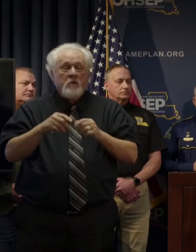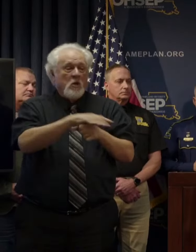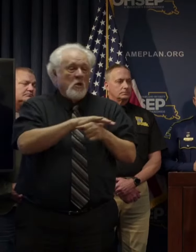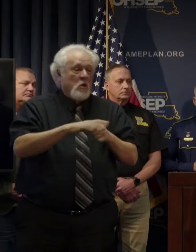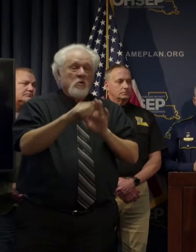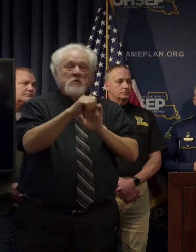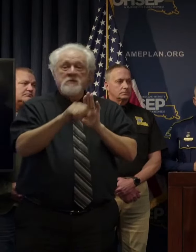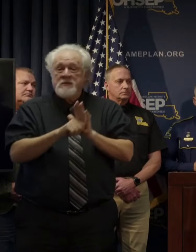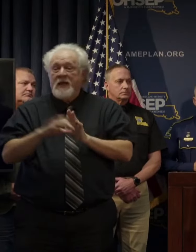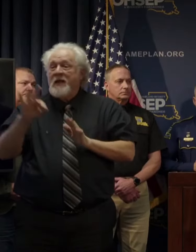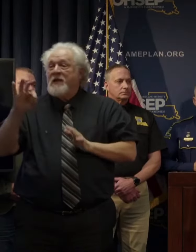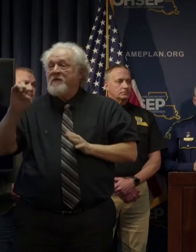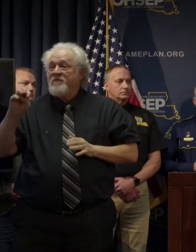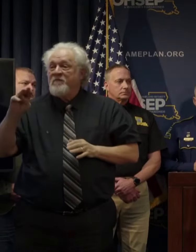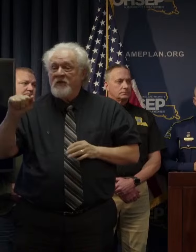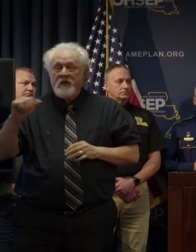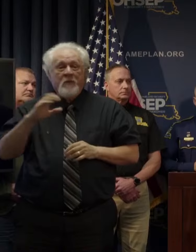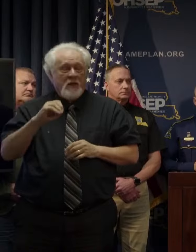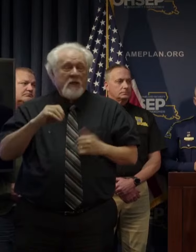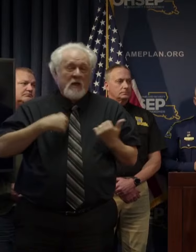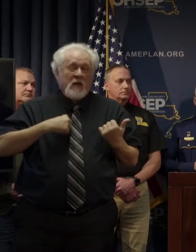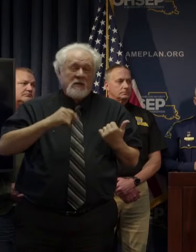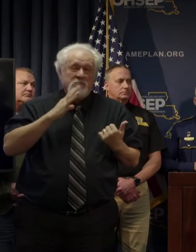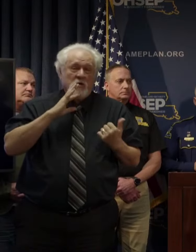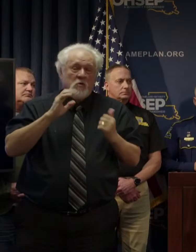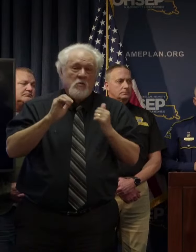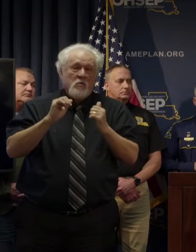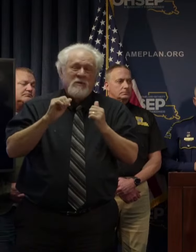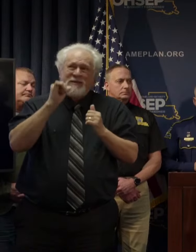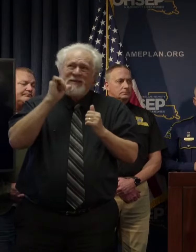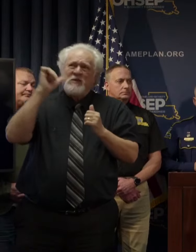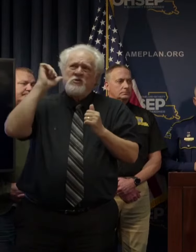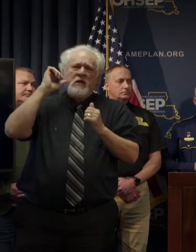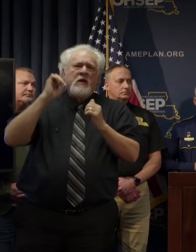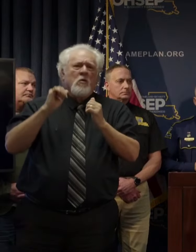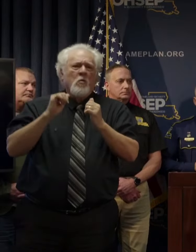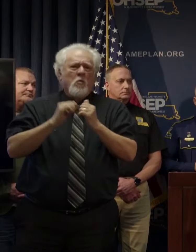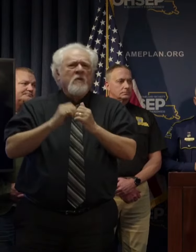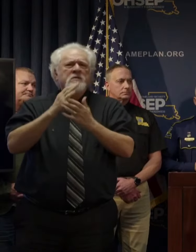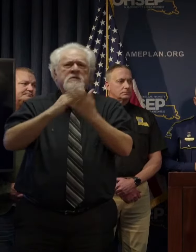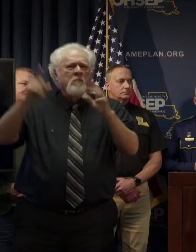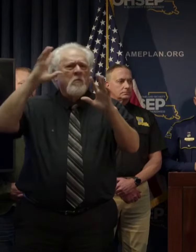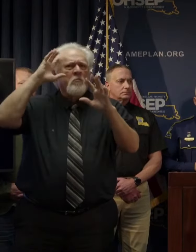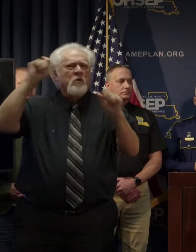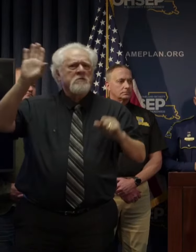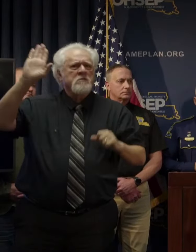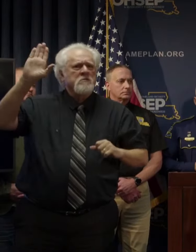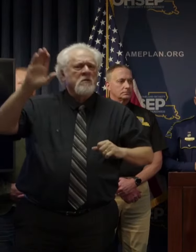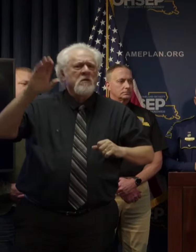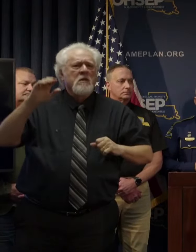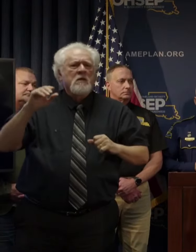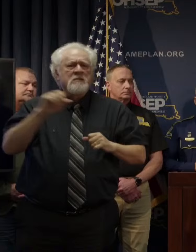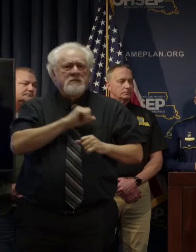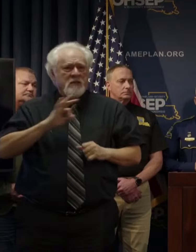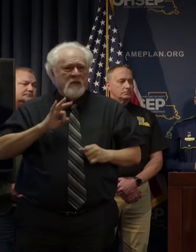officials, FEMA, and I spoke before I left yesterday with some of President Trump's